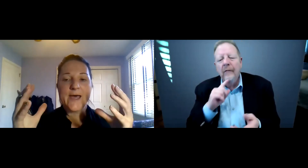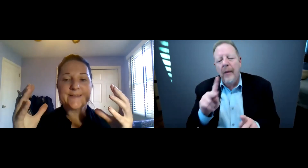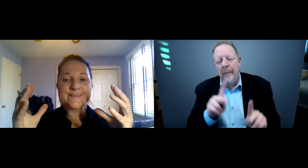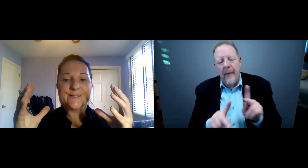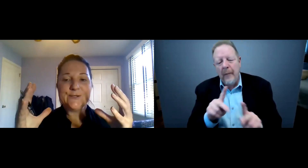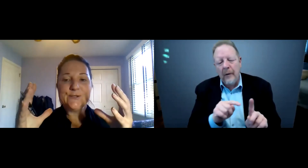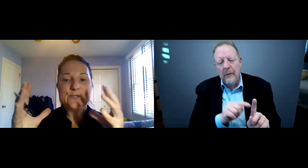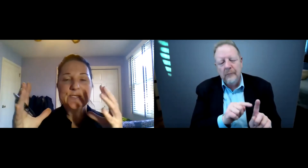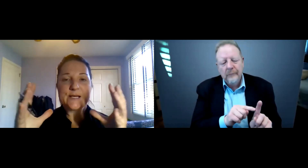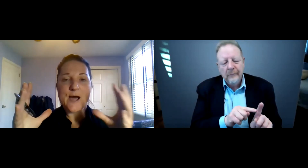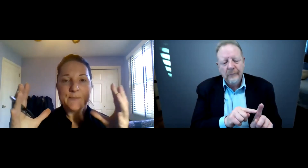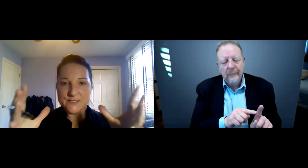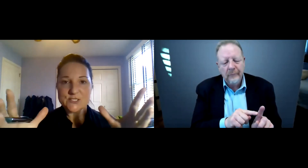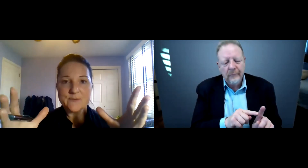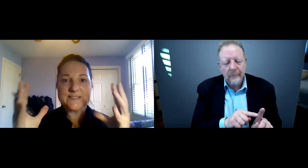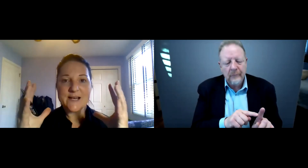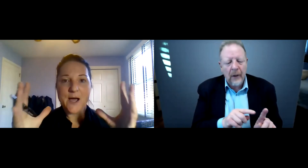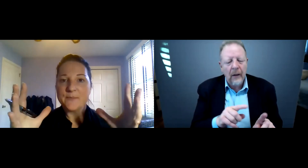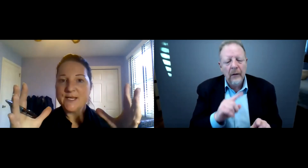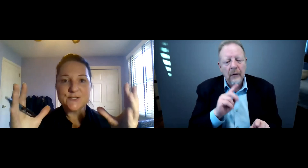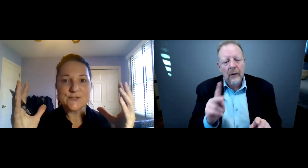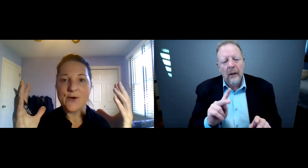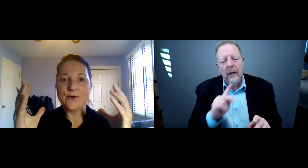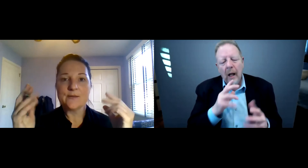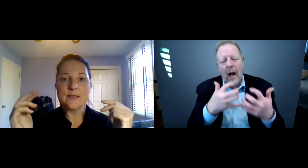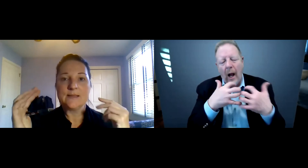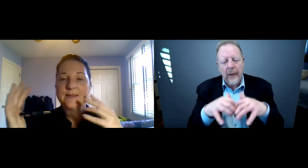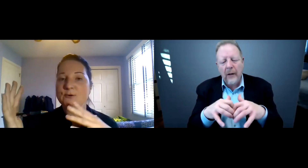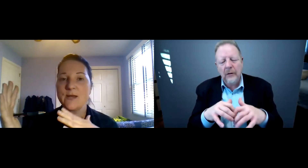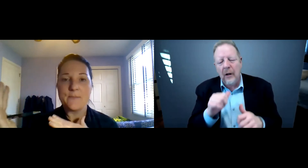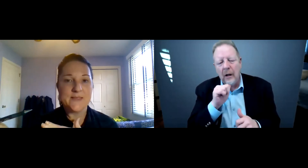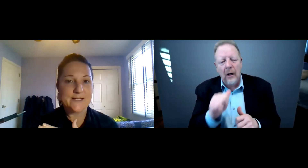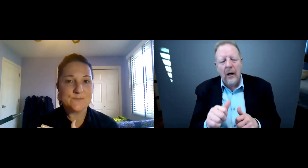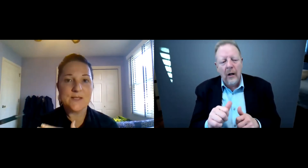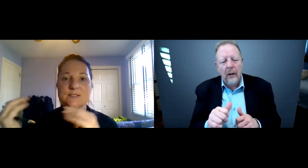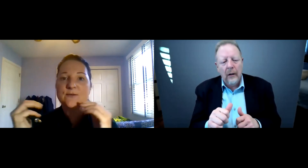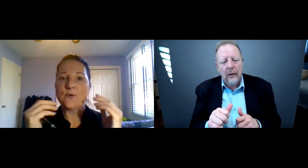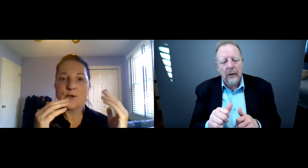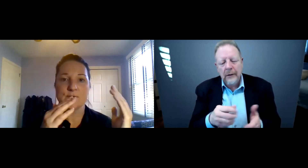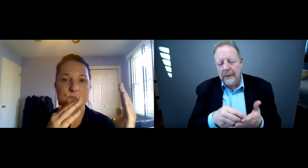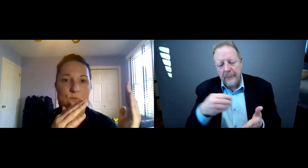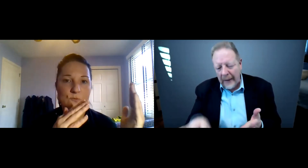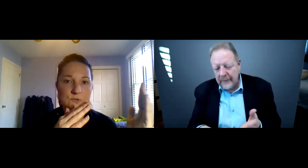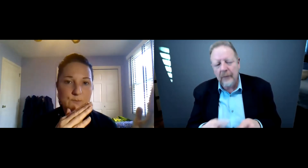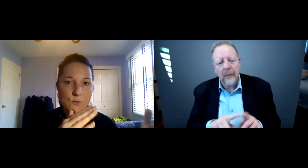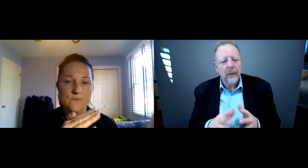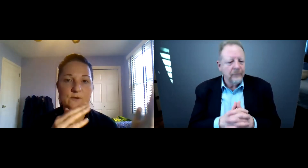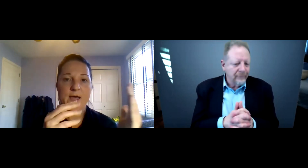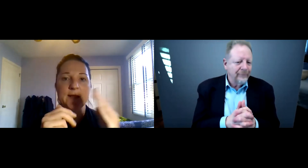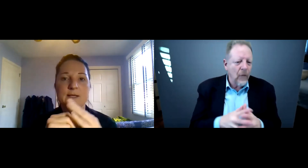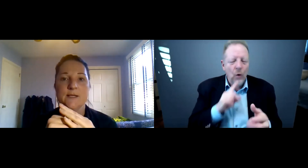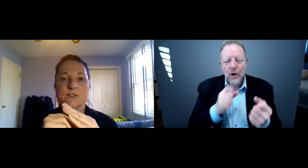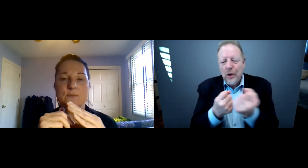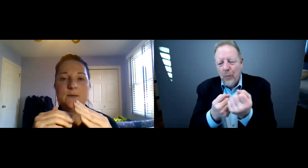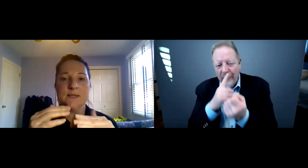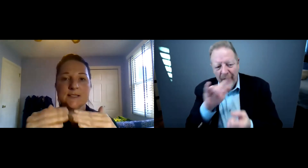people that you just like we said, accommodations could not be that expensive, or there's support for